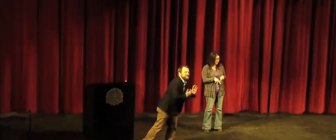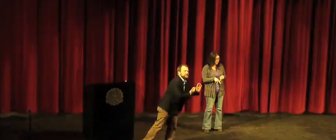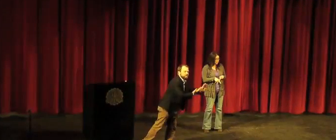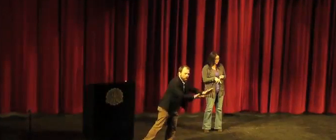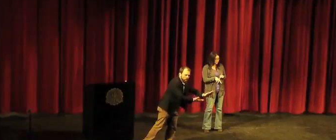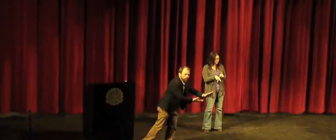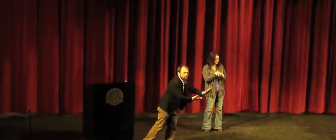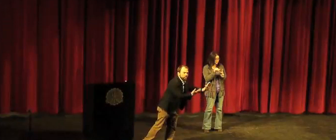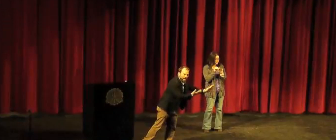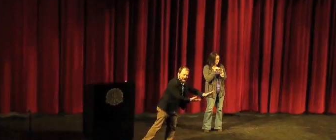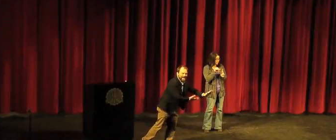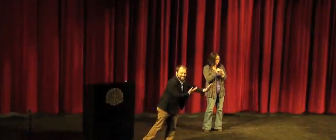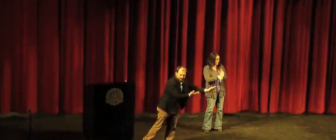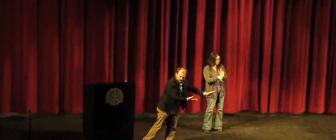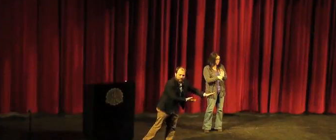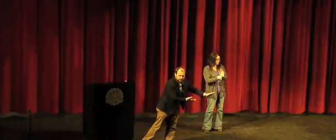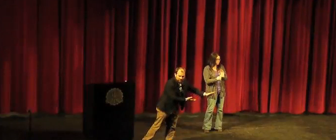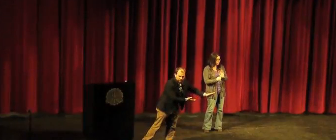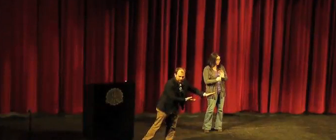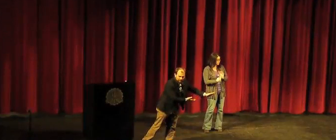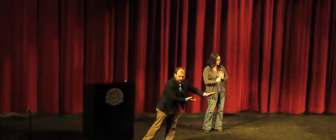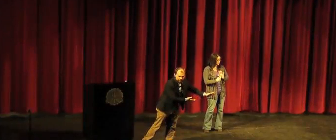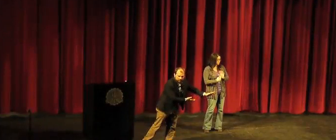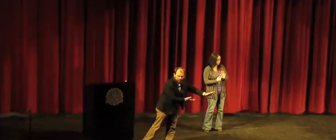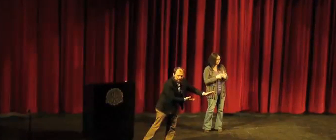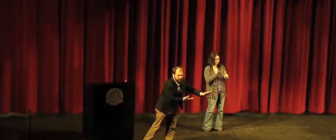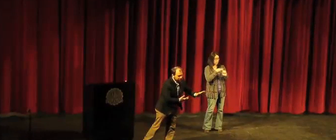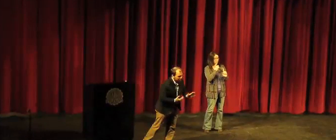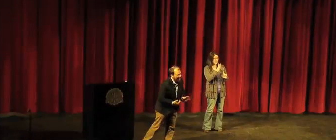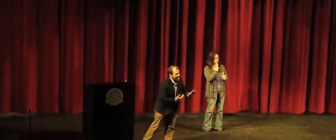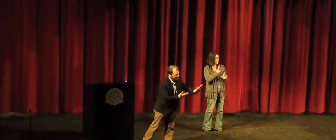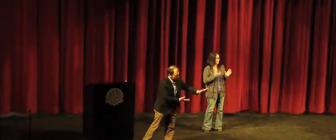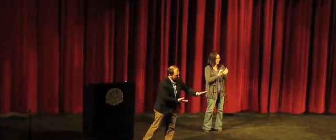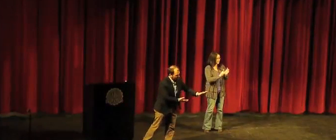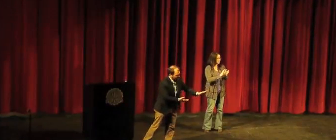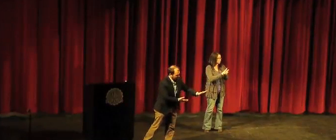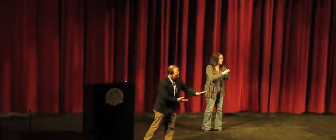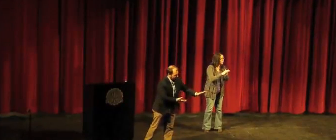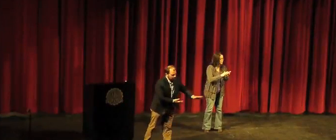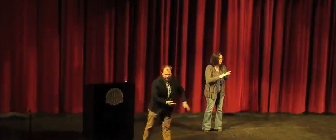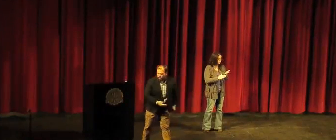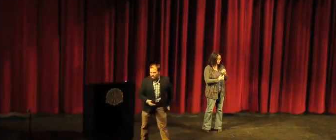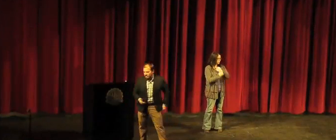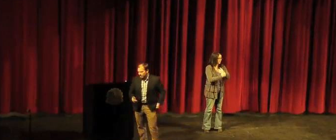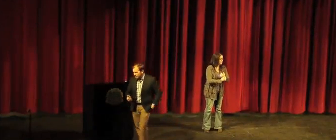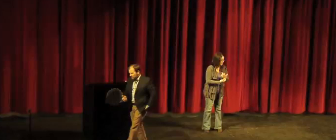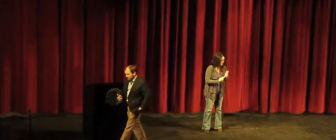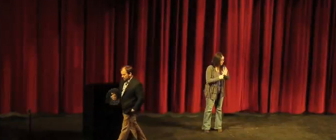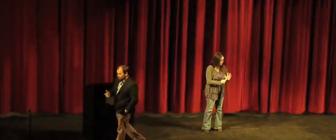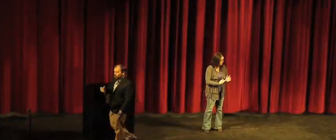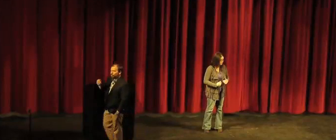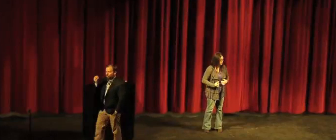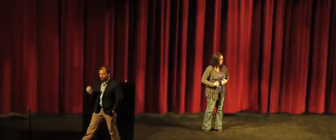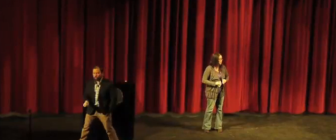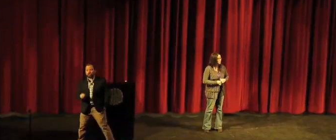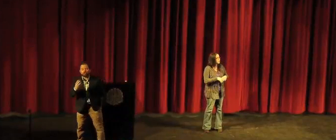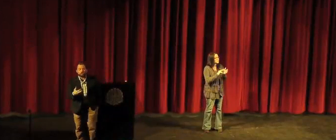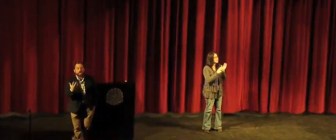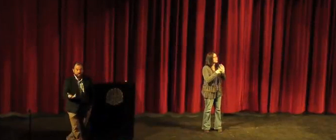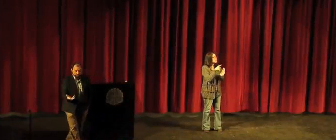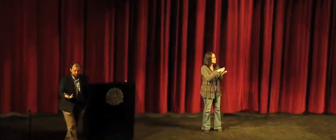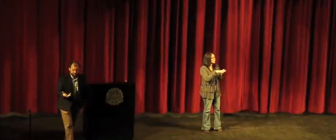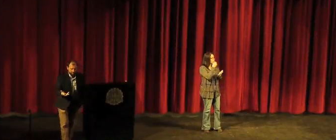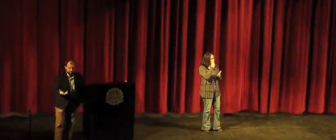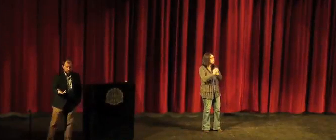is disposed to act charitably, right? To act lovingly. What that means is that you learn